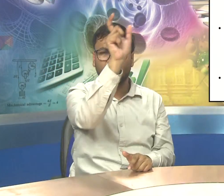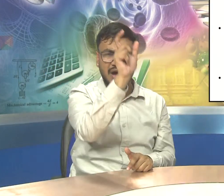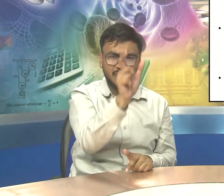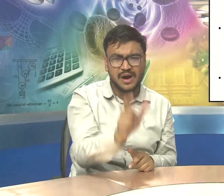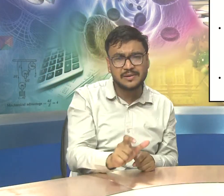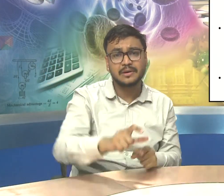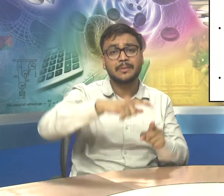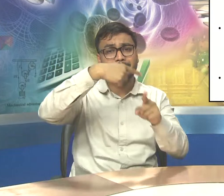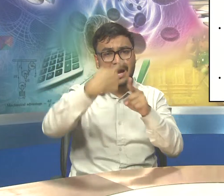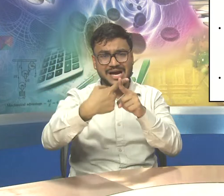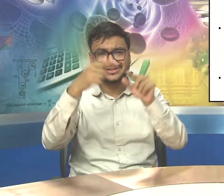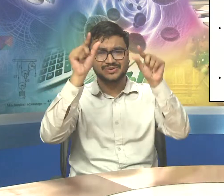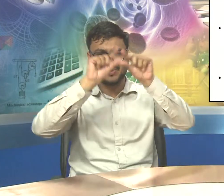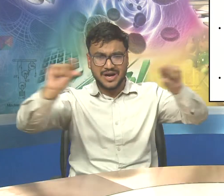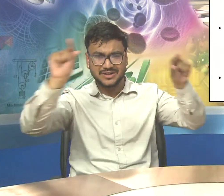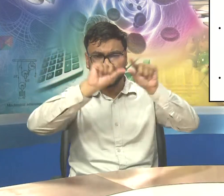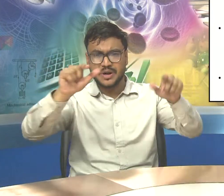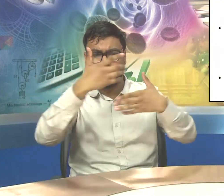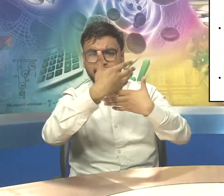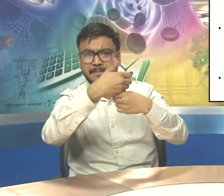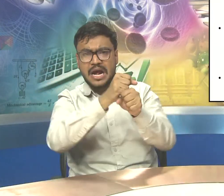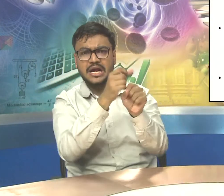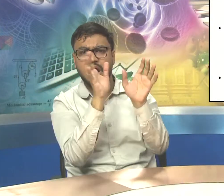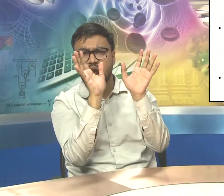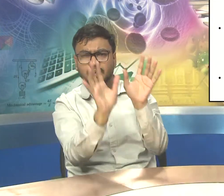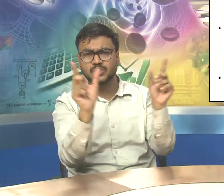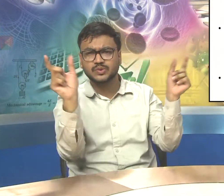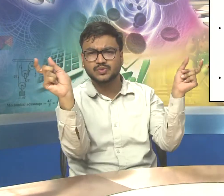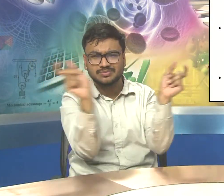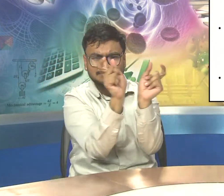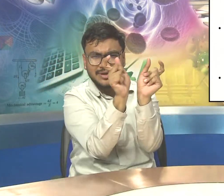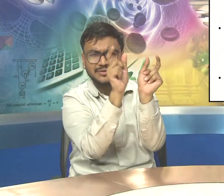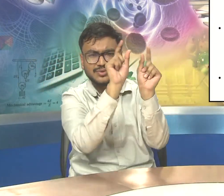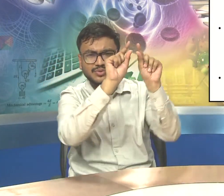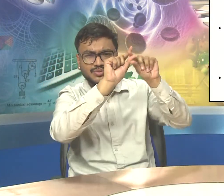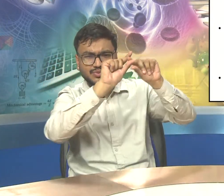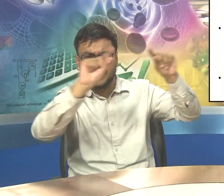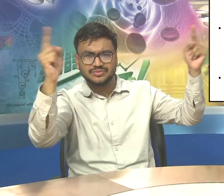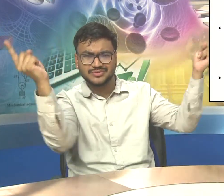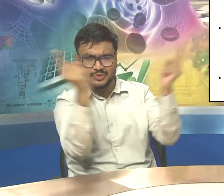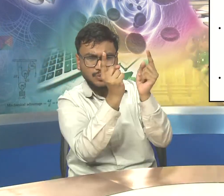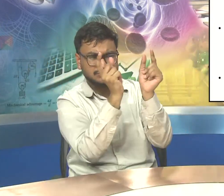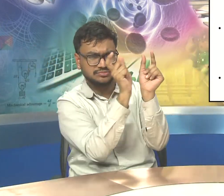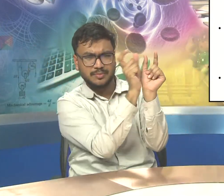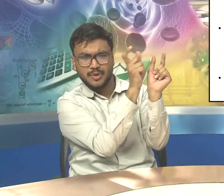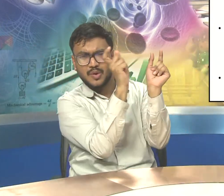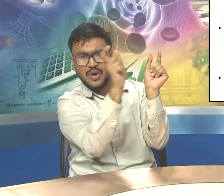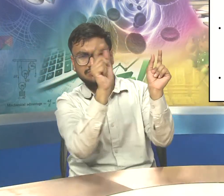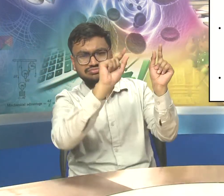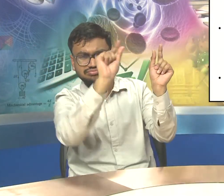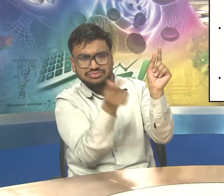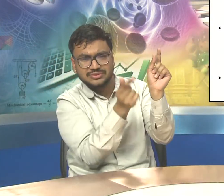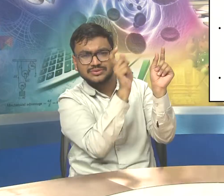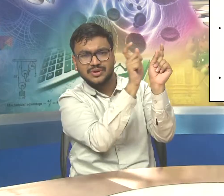In all human languages, words and sentences are made from